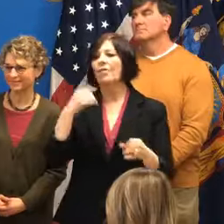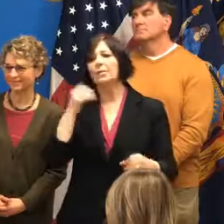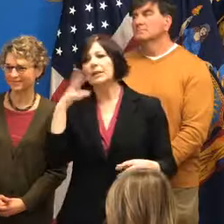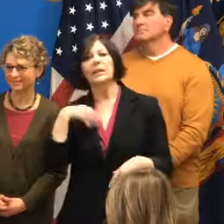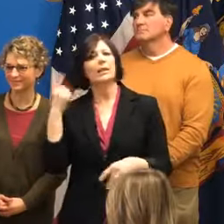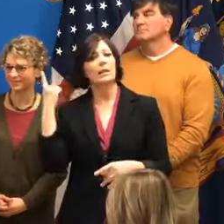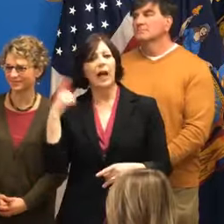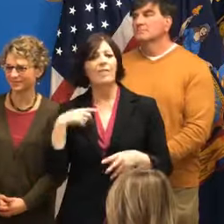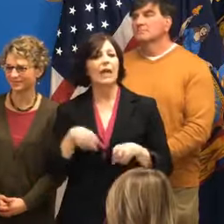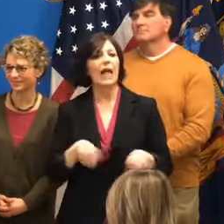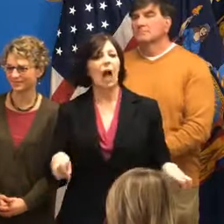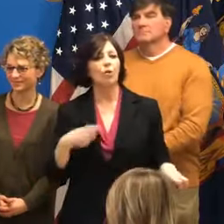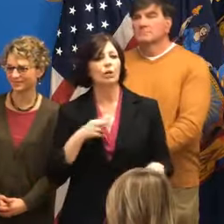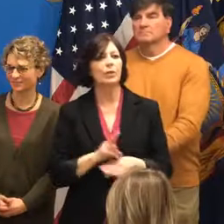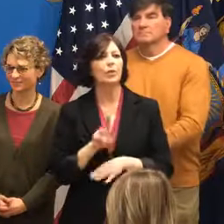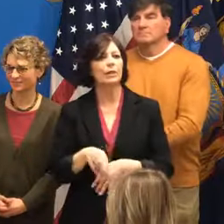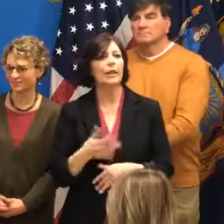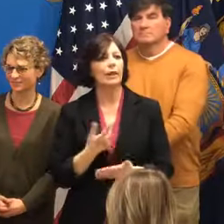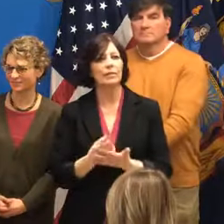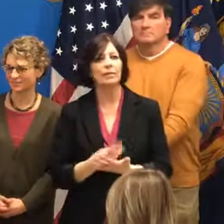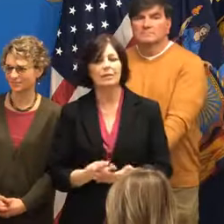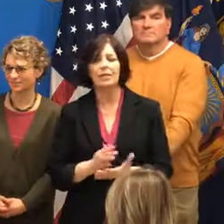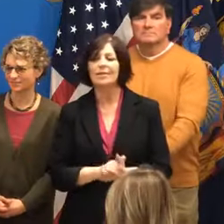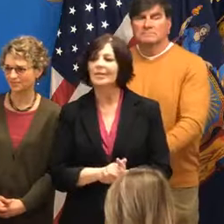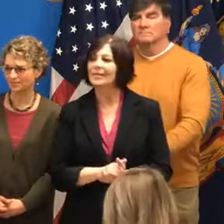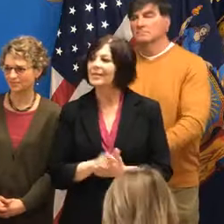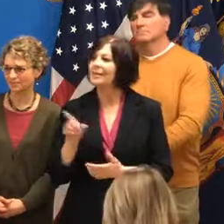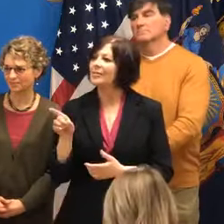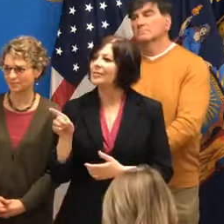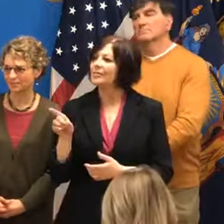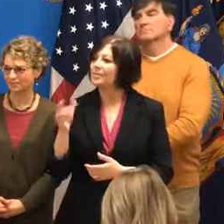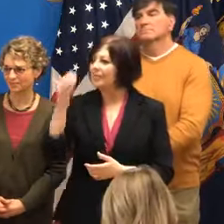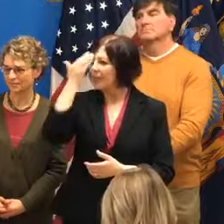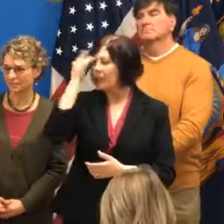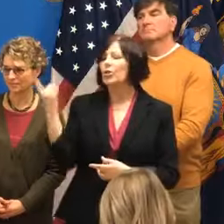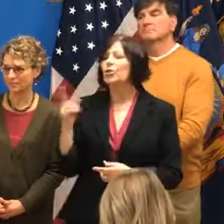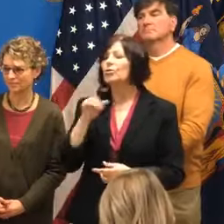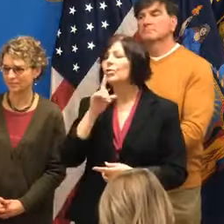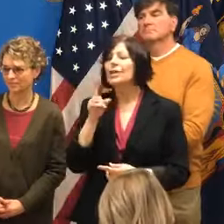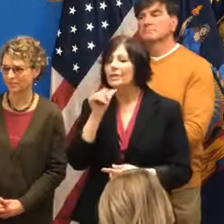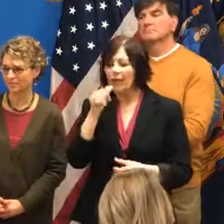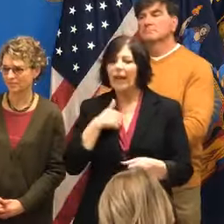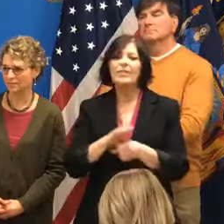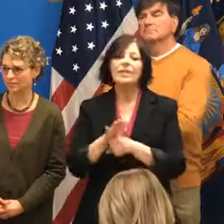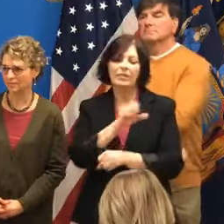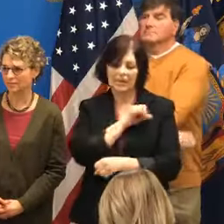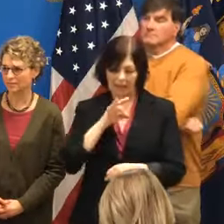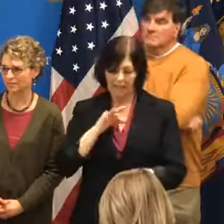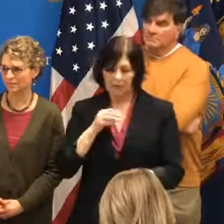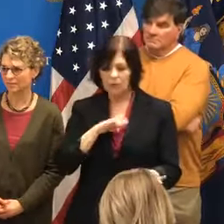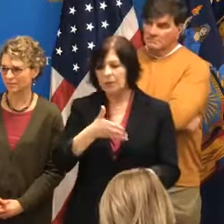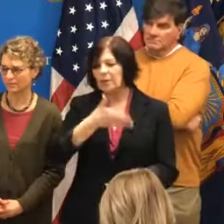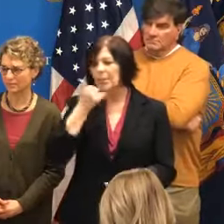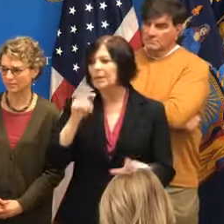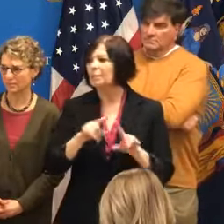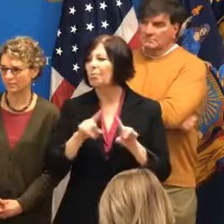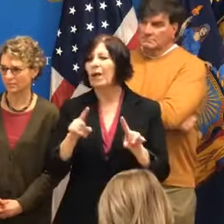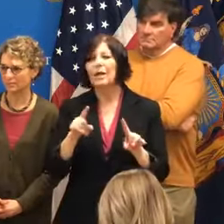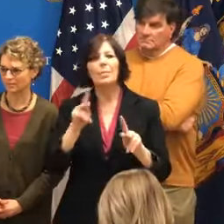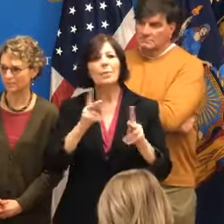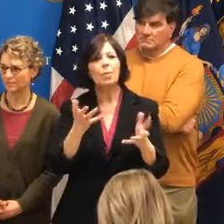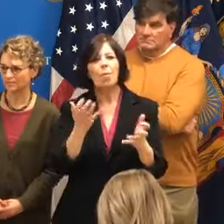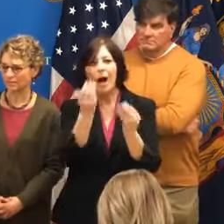utilizing it a lot in the overnight hours in the next few weeks. Sandra? I know you guys are really understaffed and doing the best you can, but I think there's a real hunger for information.